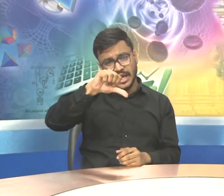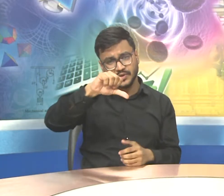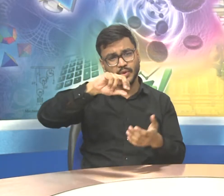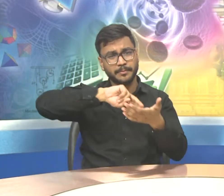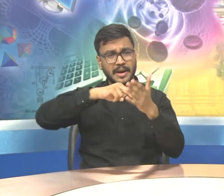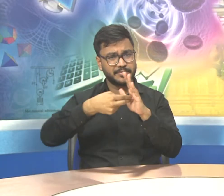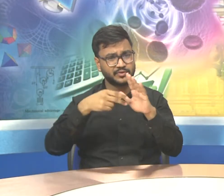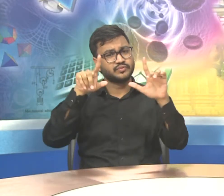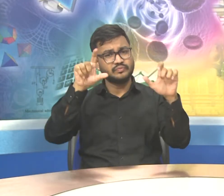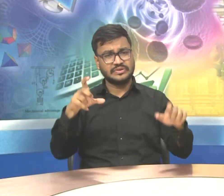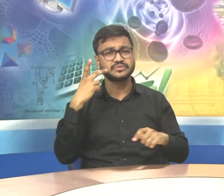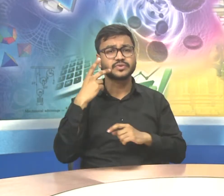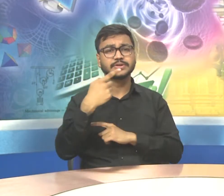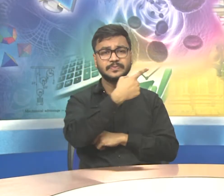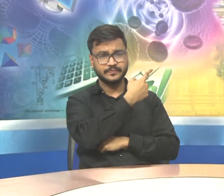Next is cabinet.